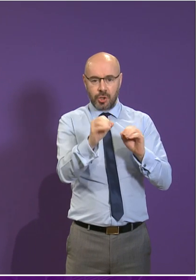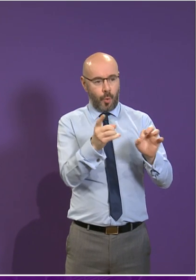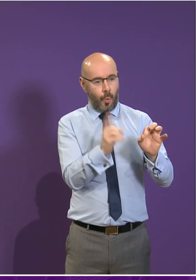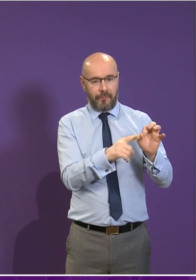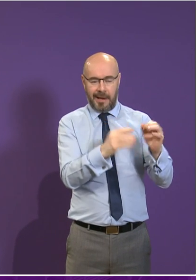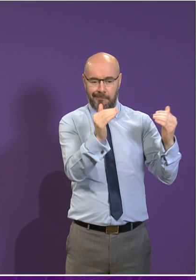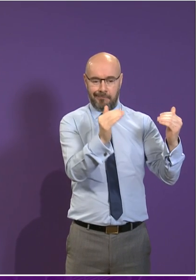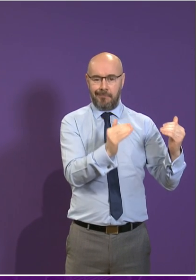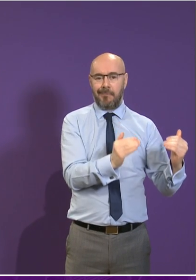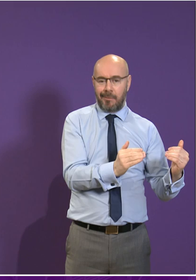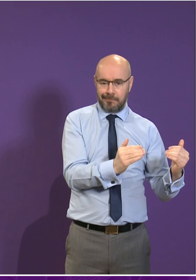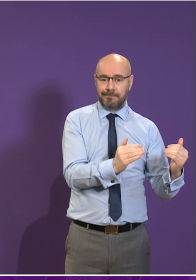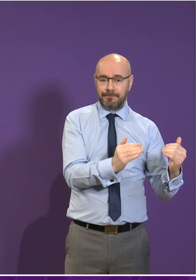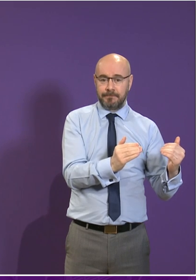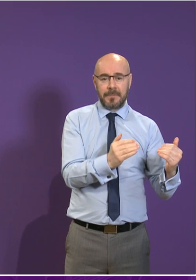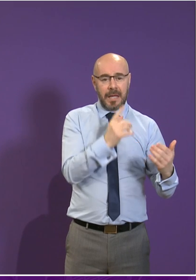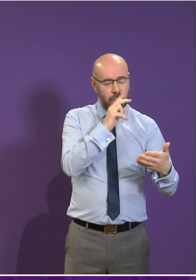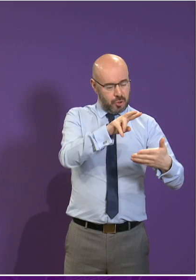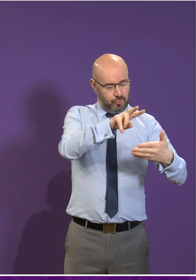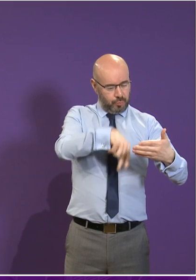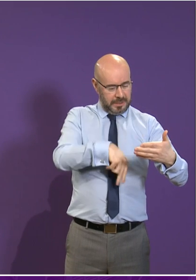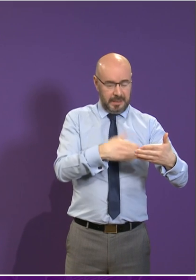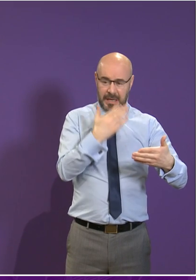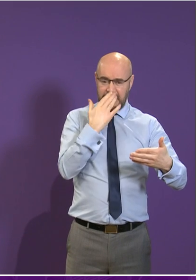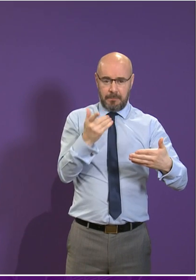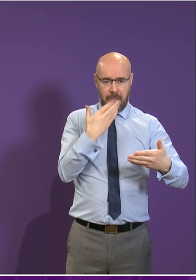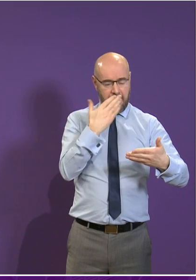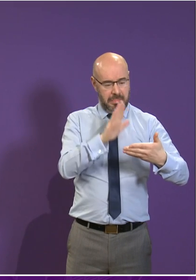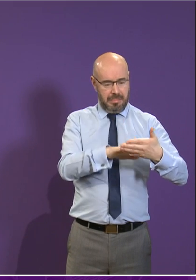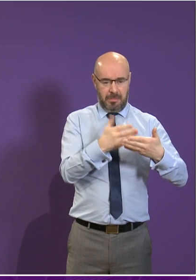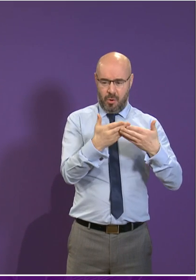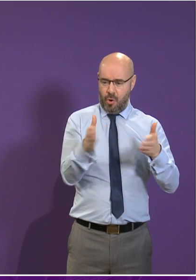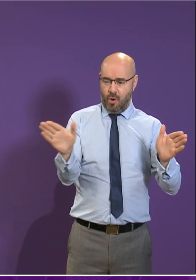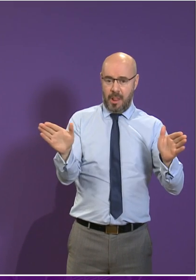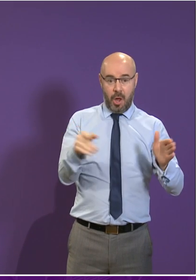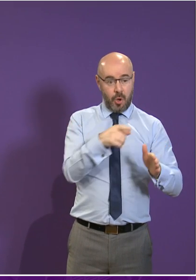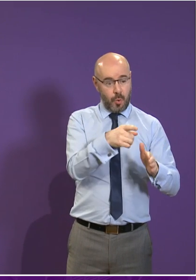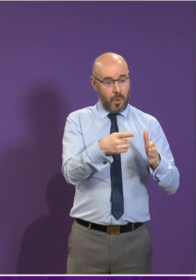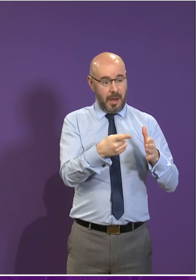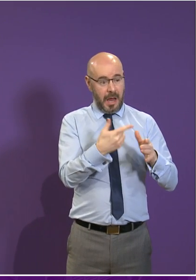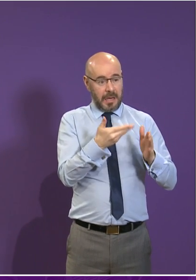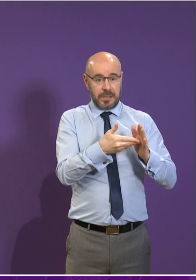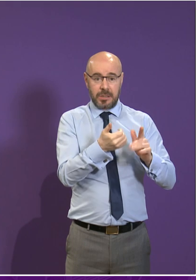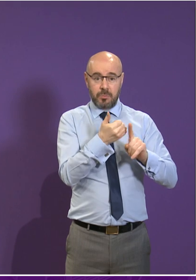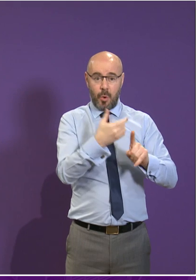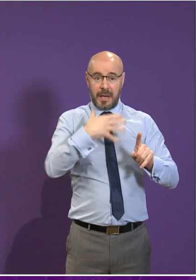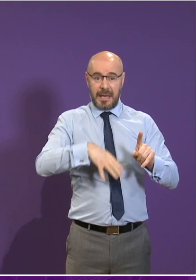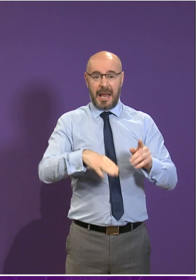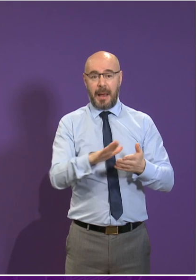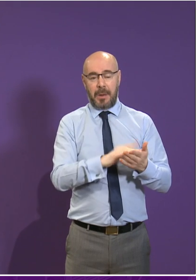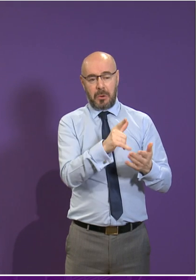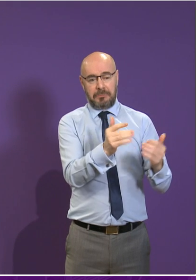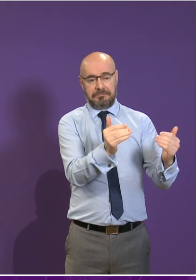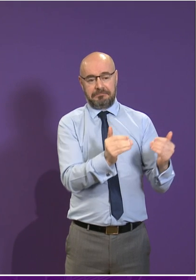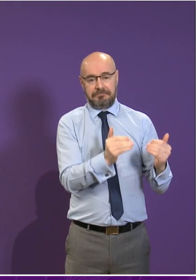that, it seems a bit of a sweeping statement. If you have additional support needs, you will have lower attainment.